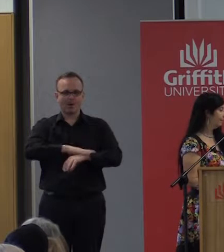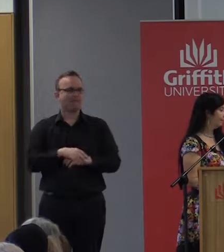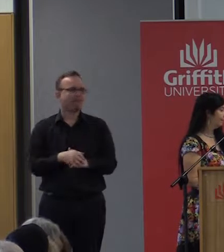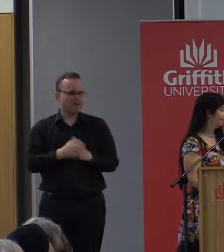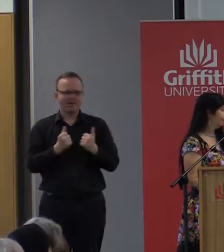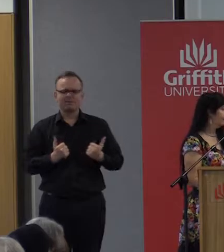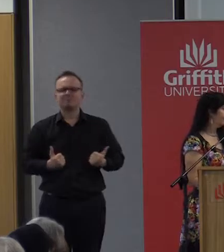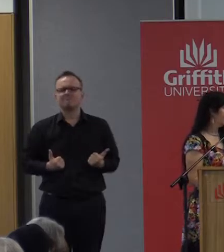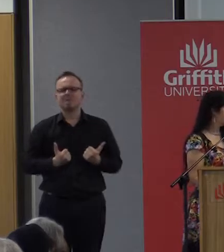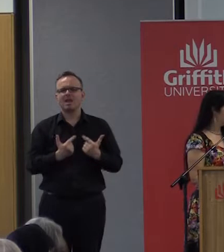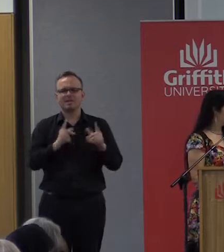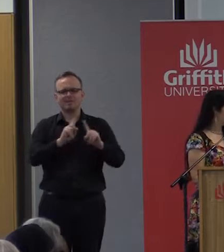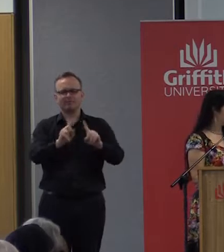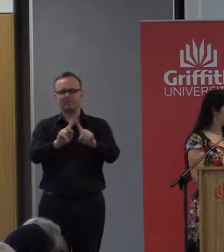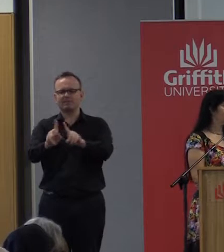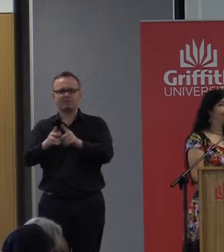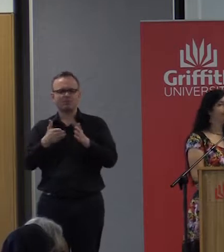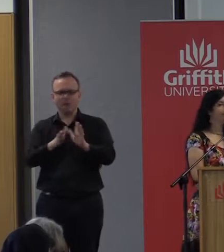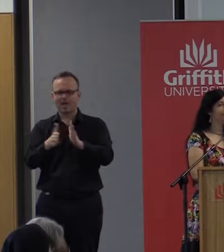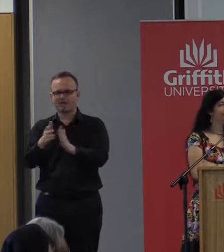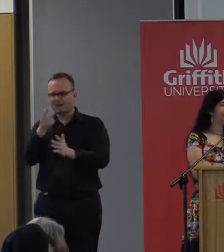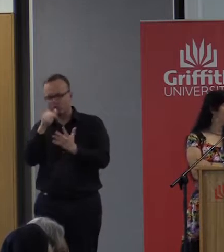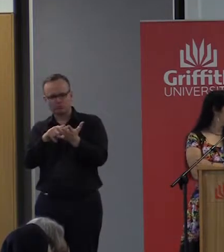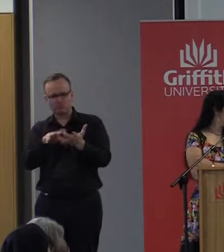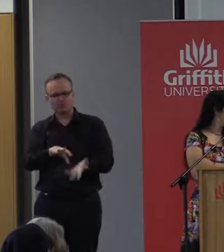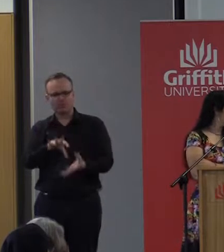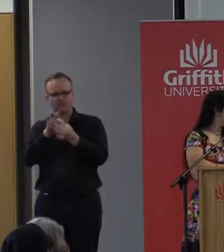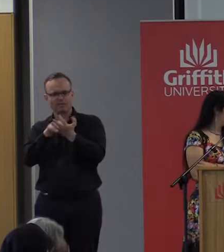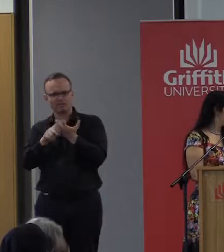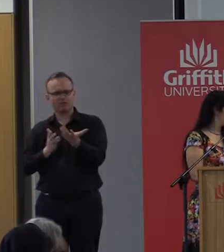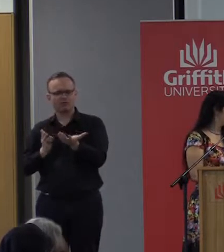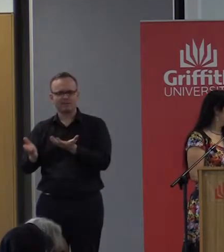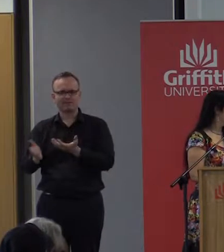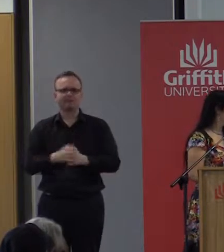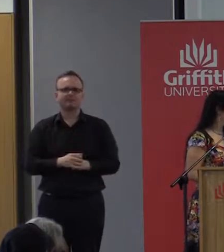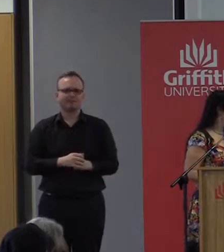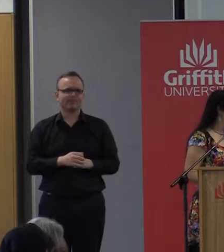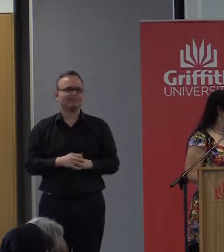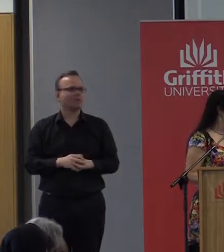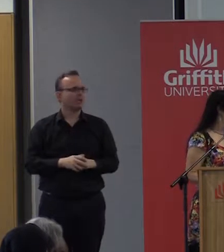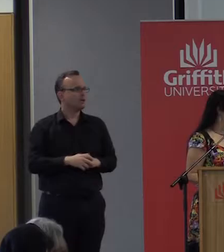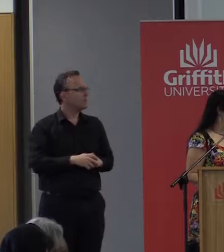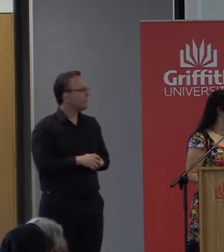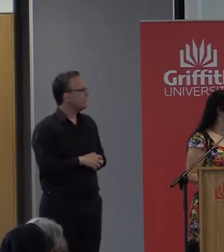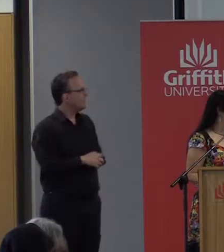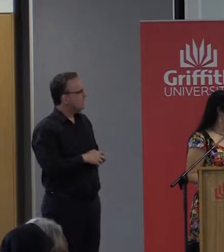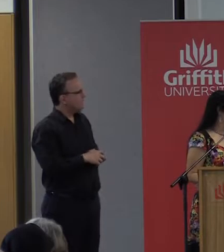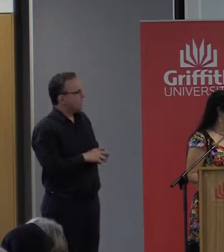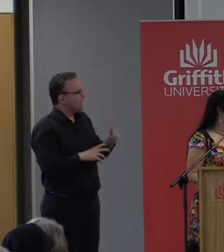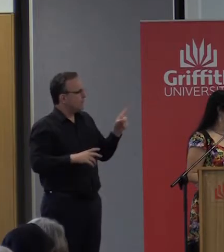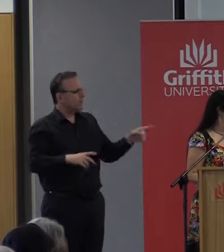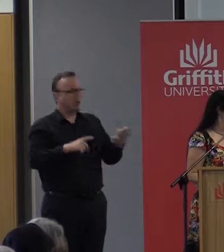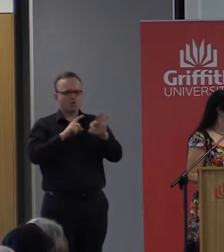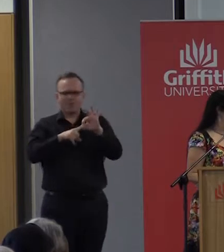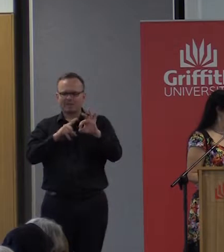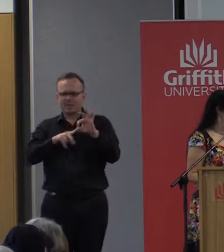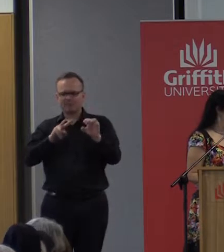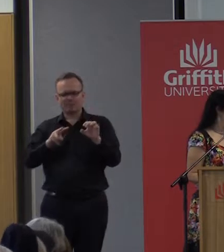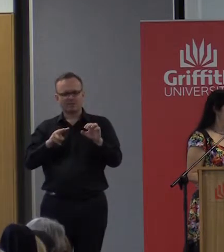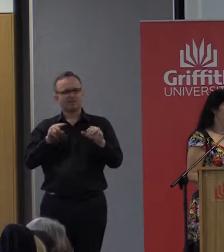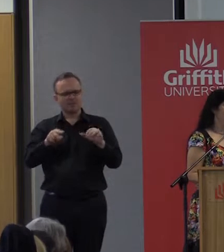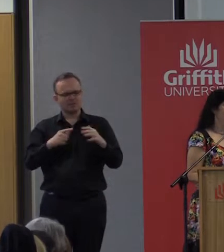many avenues as possible for people to link into the services. From a Queensland perspective, it's a huge issue. So